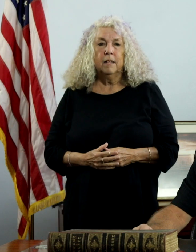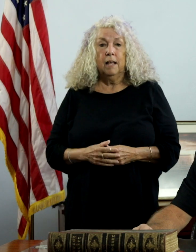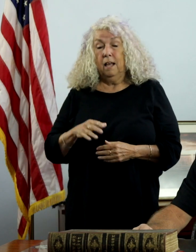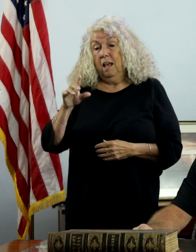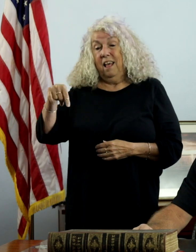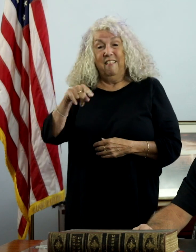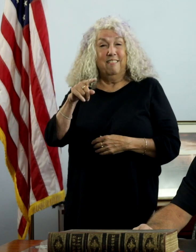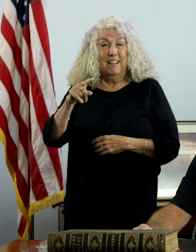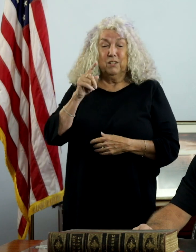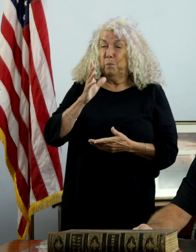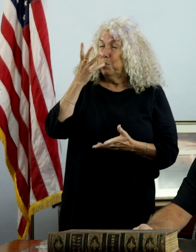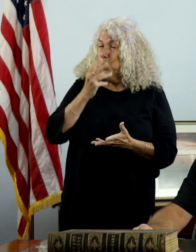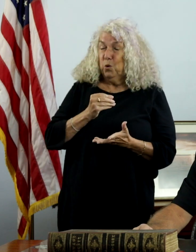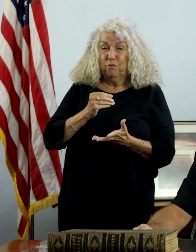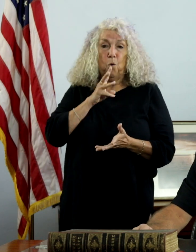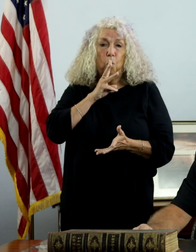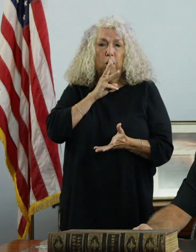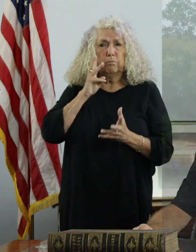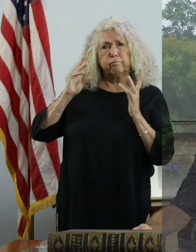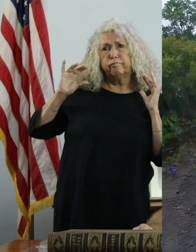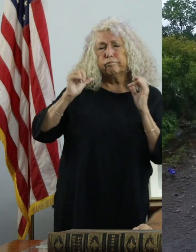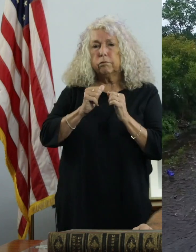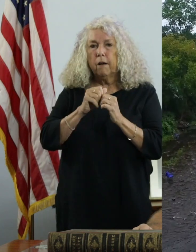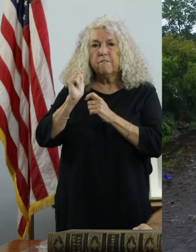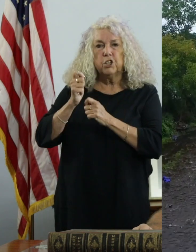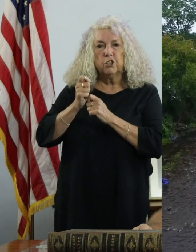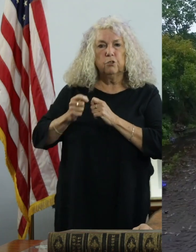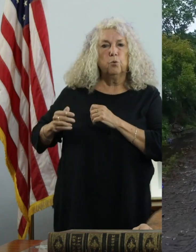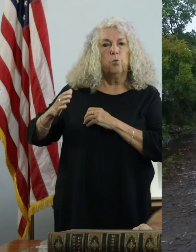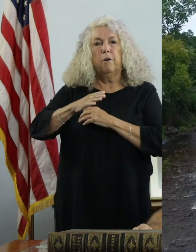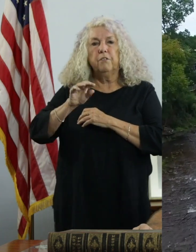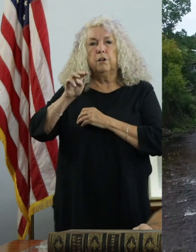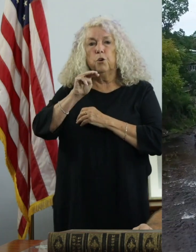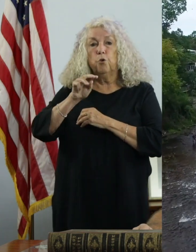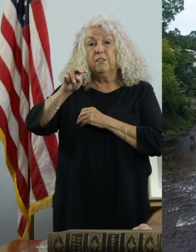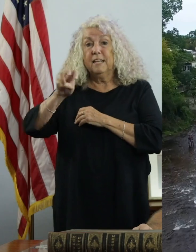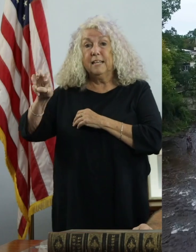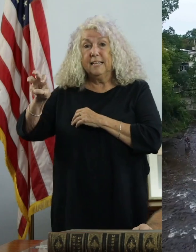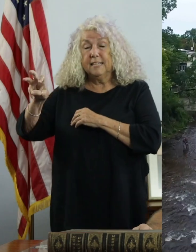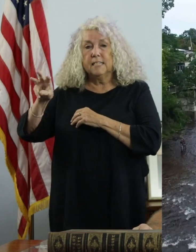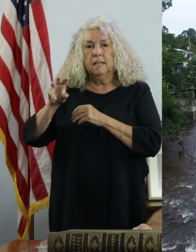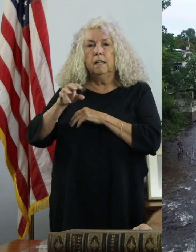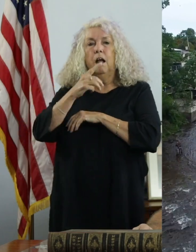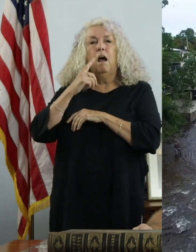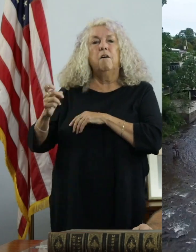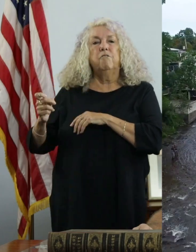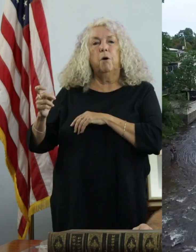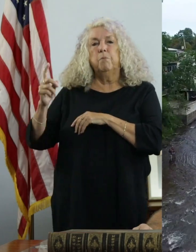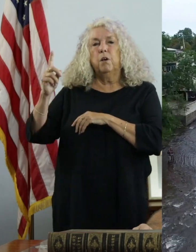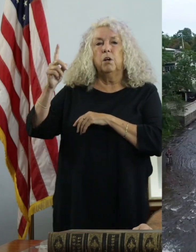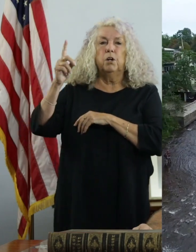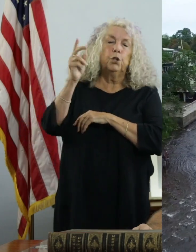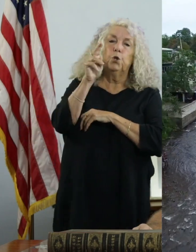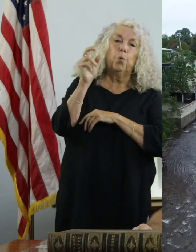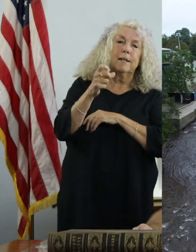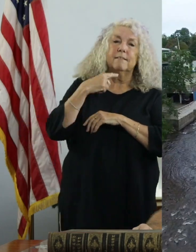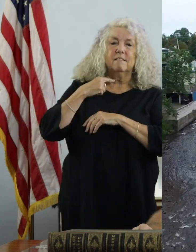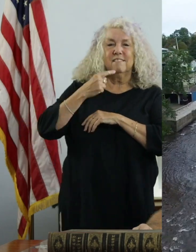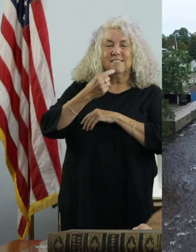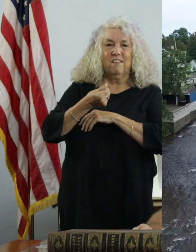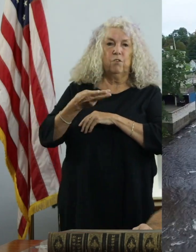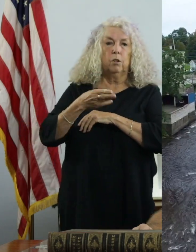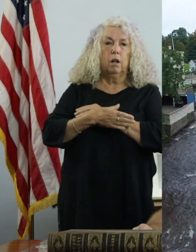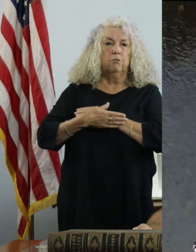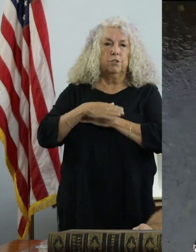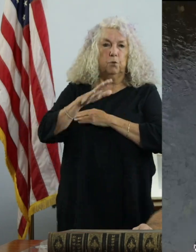Oswego County's pristine waters have long attracted anglers throughout the Northeast, across the U.S., and from several countries around the world.